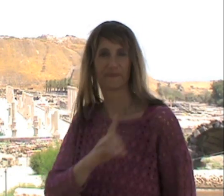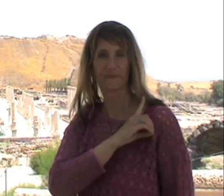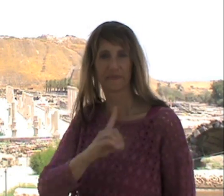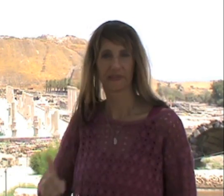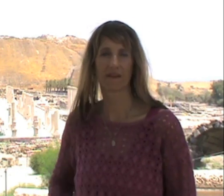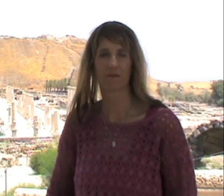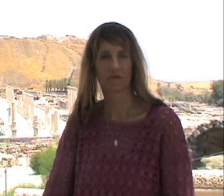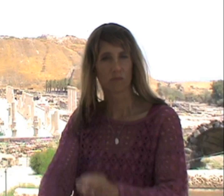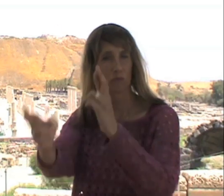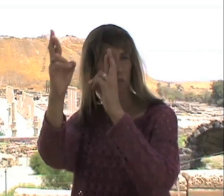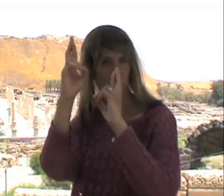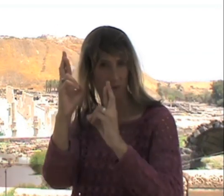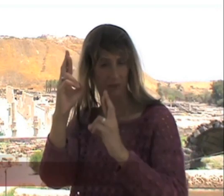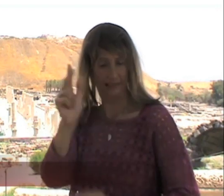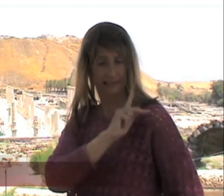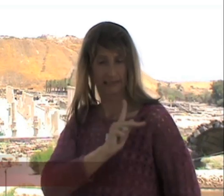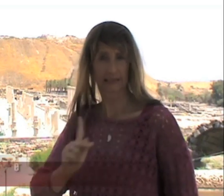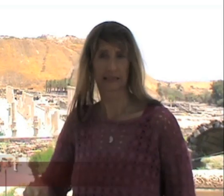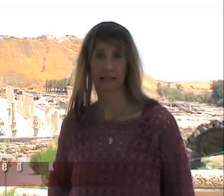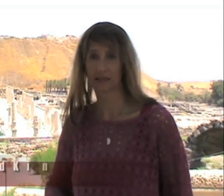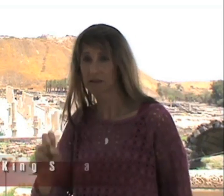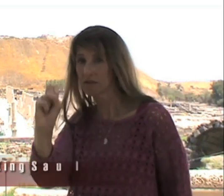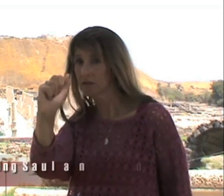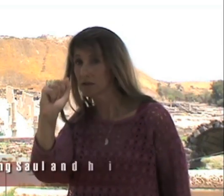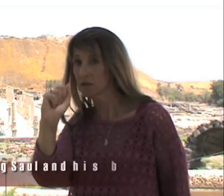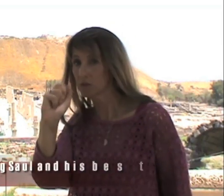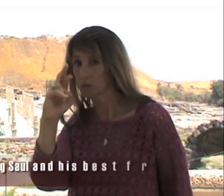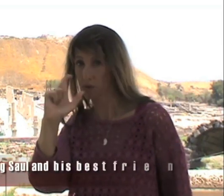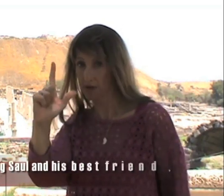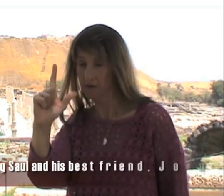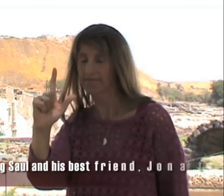Wow. David respected King Saul,